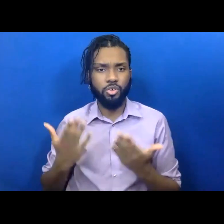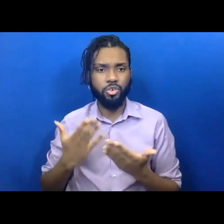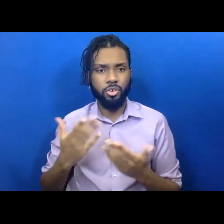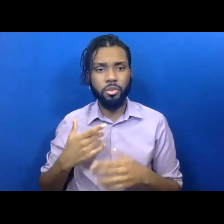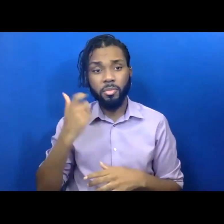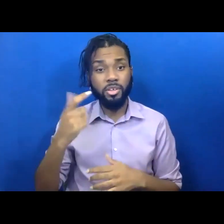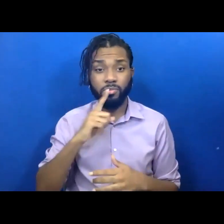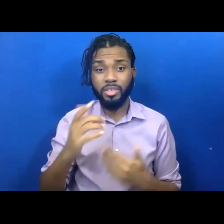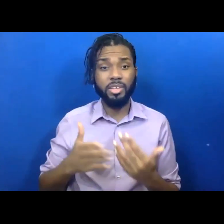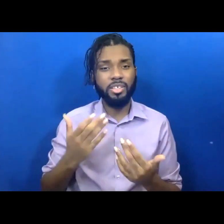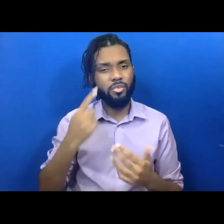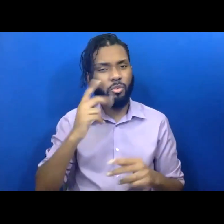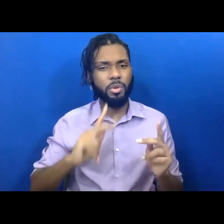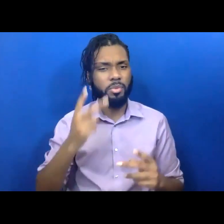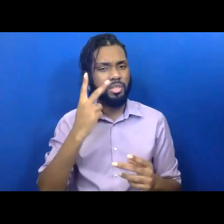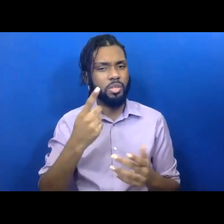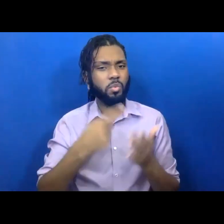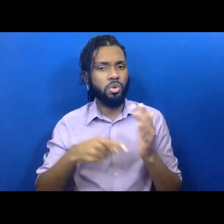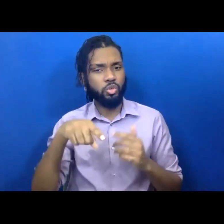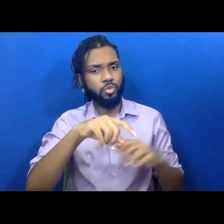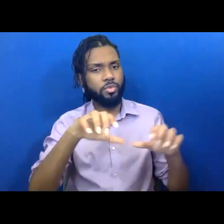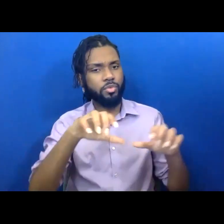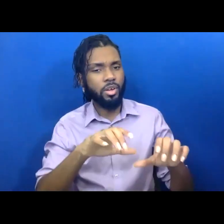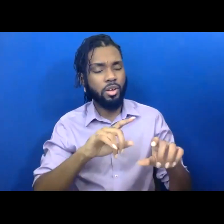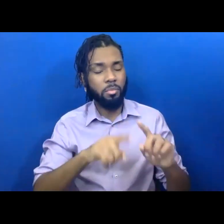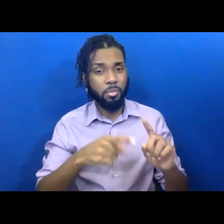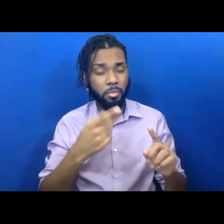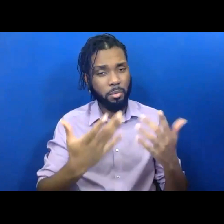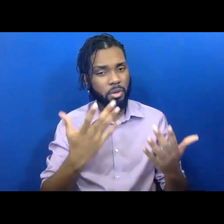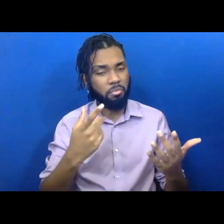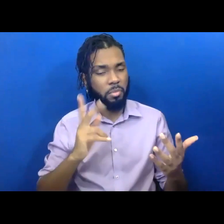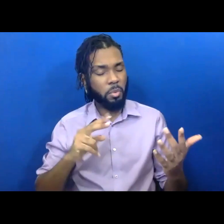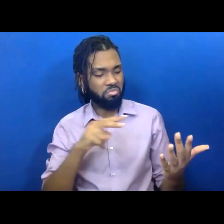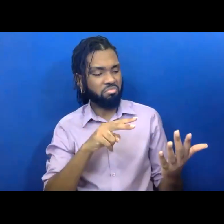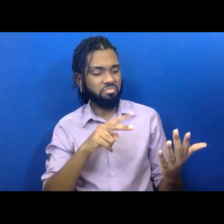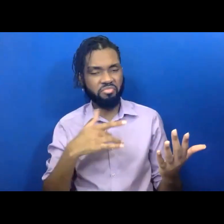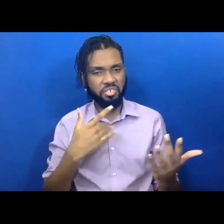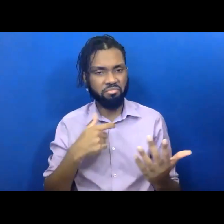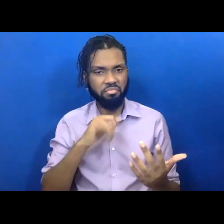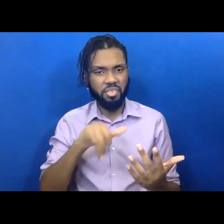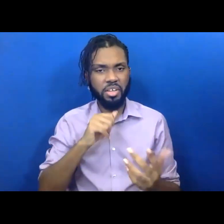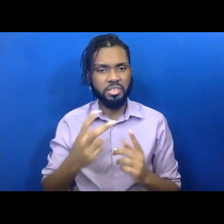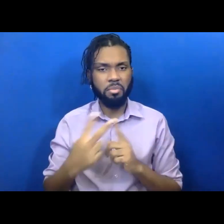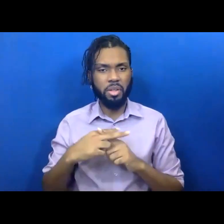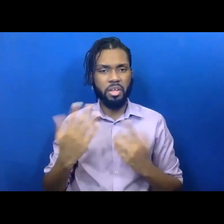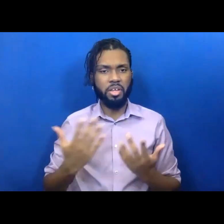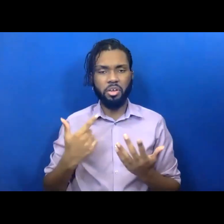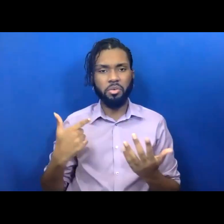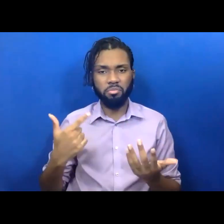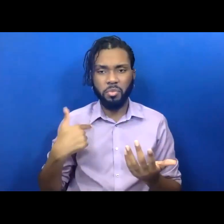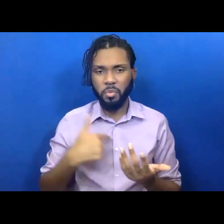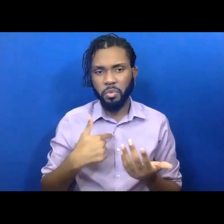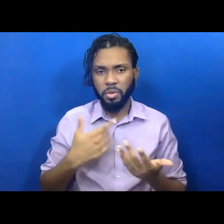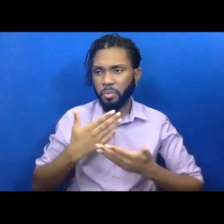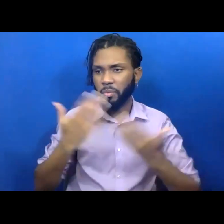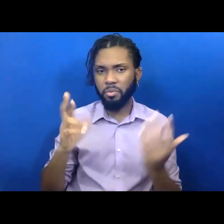look at what you all have done, which is so valuable, but to think that doesn't apply here. We don't have racism. We're so perfect. We're so